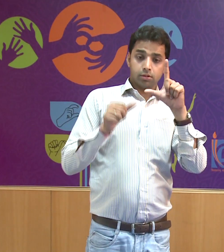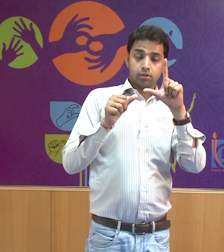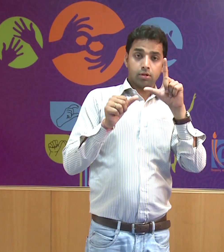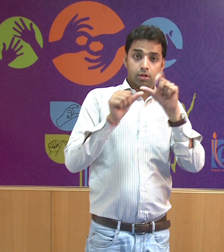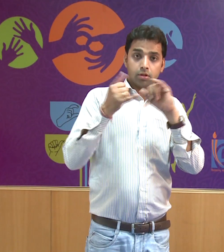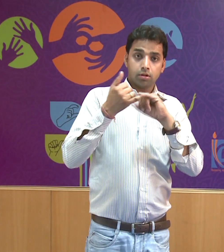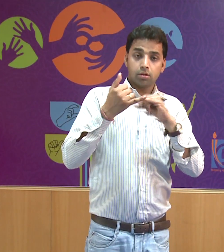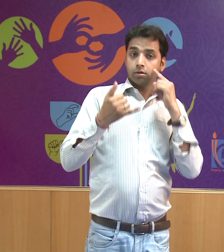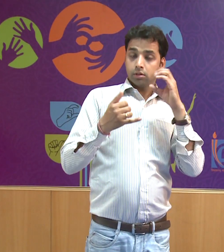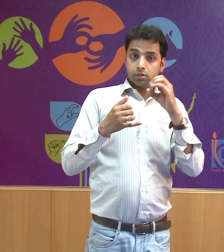learning.